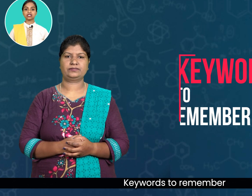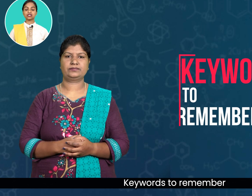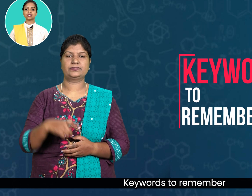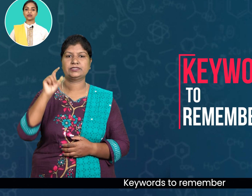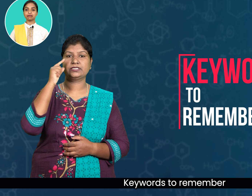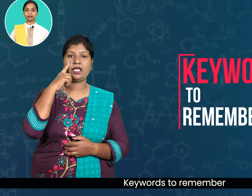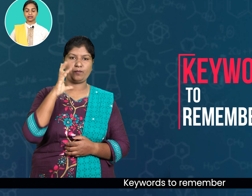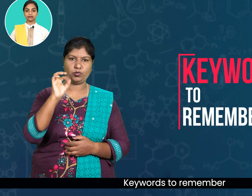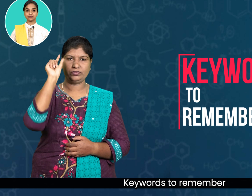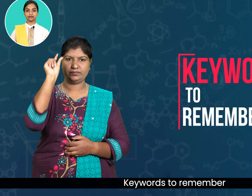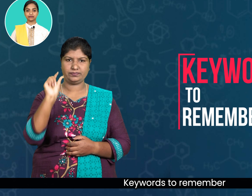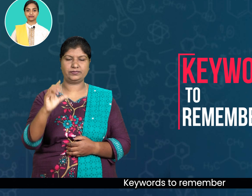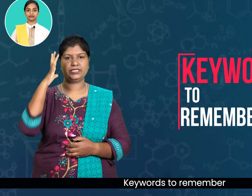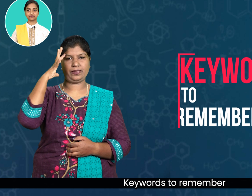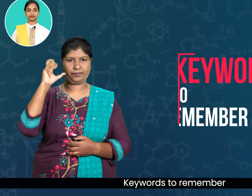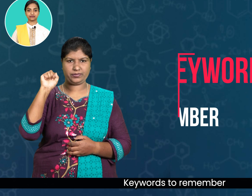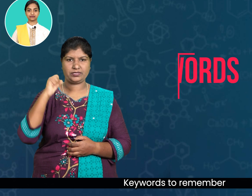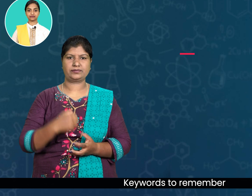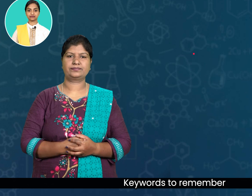Key words to remember: